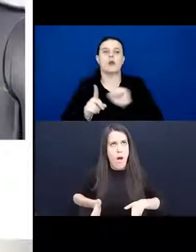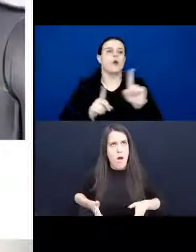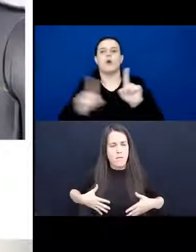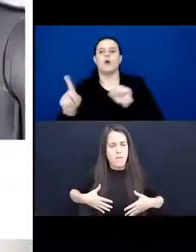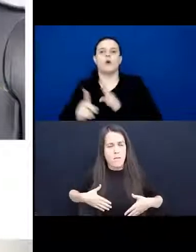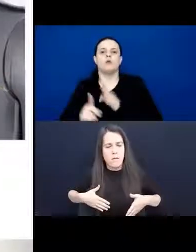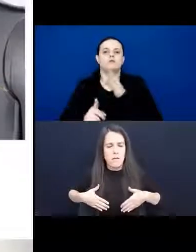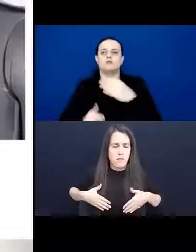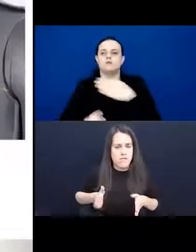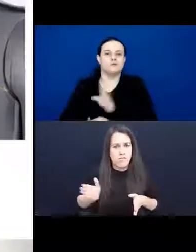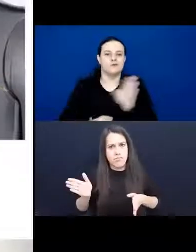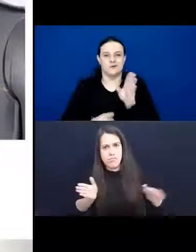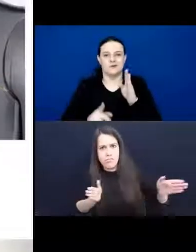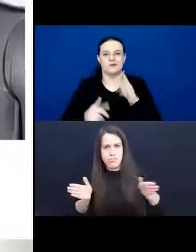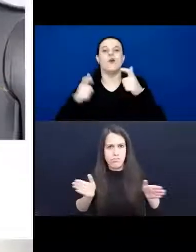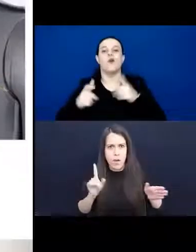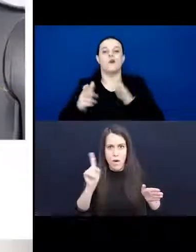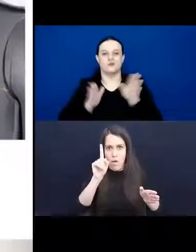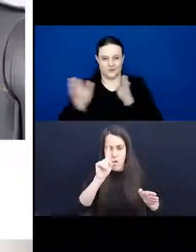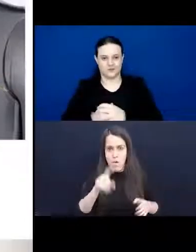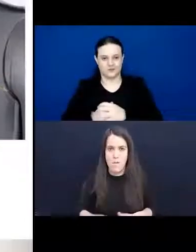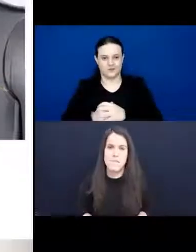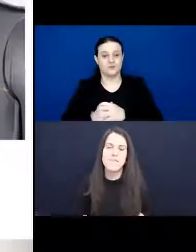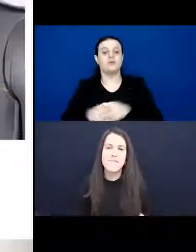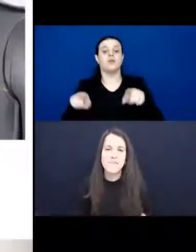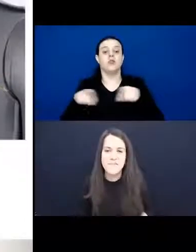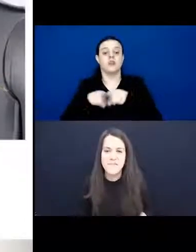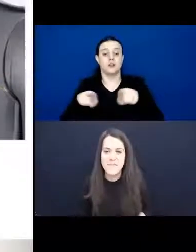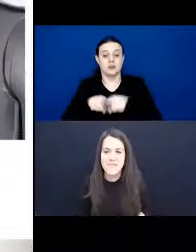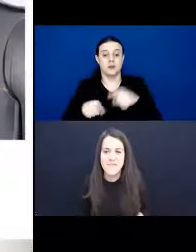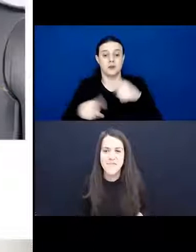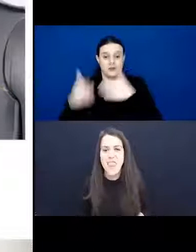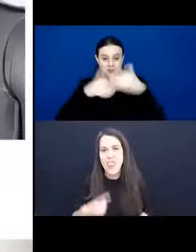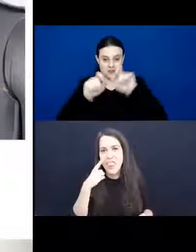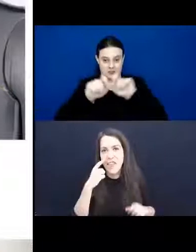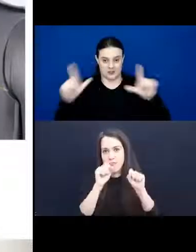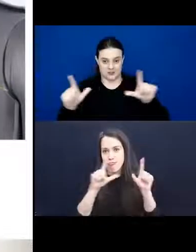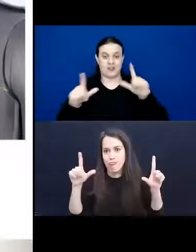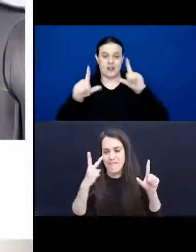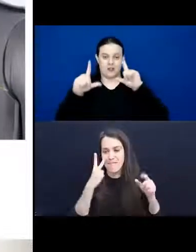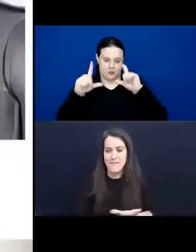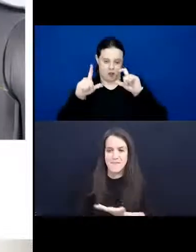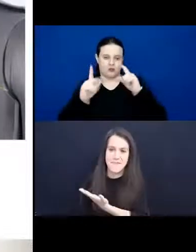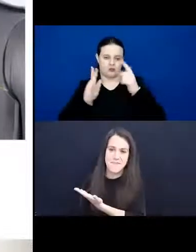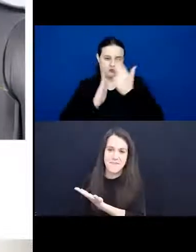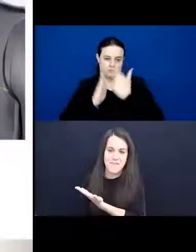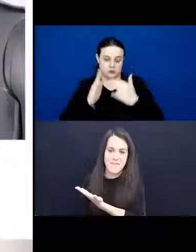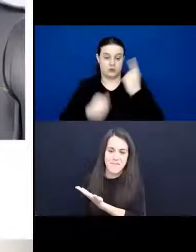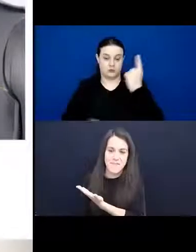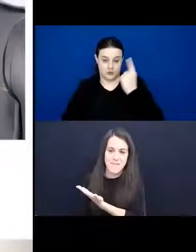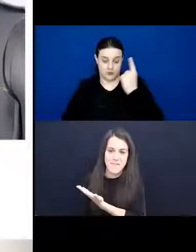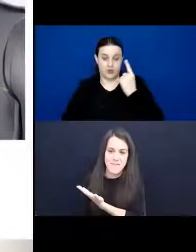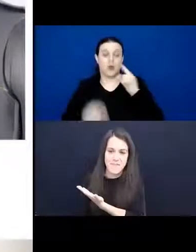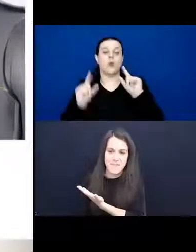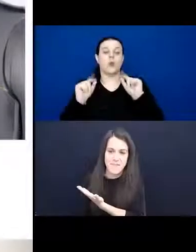to follow the suspect. And here in this slide I show you two images. The first image would